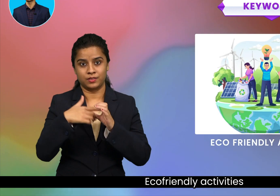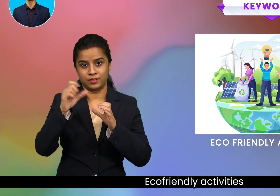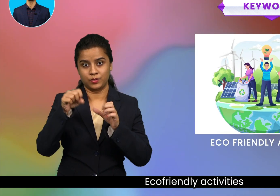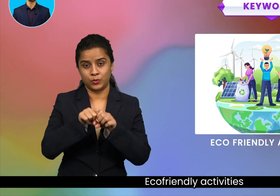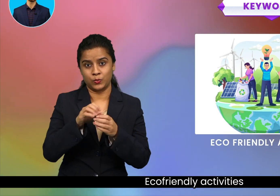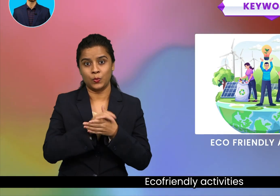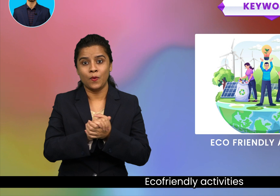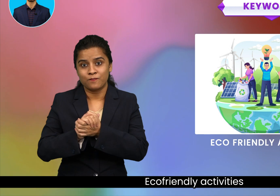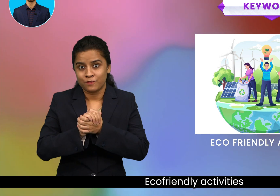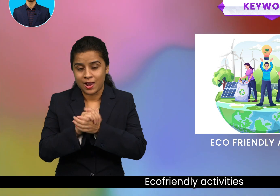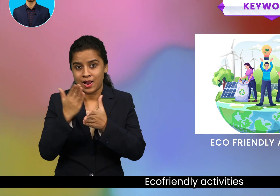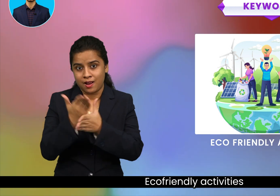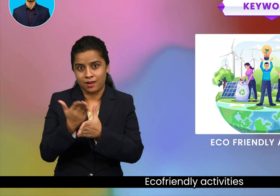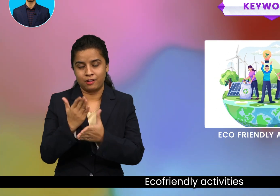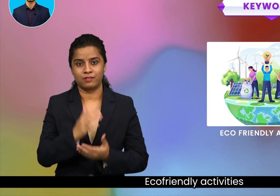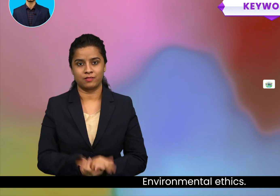eco-friendly activities,